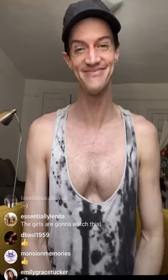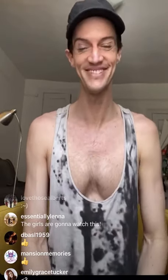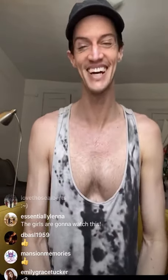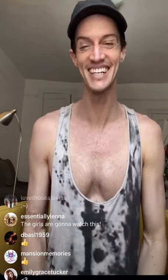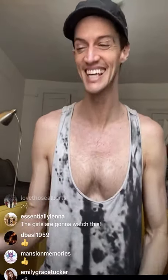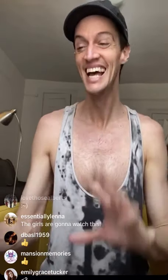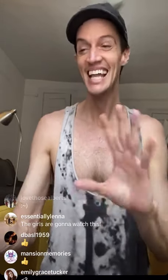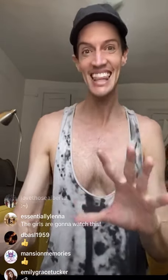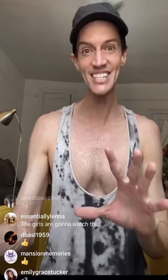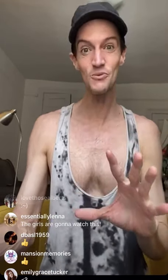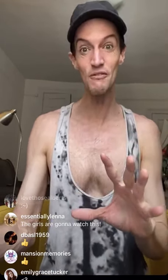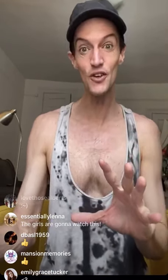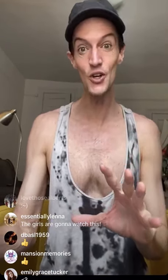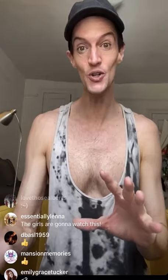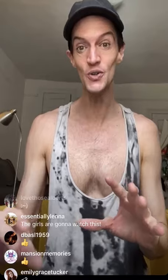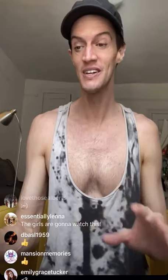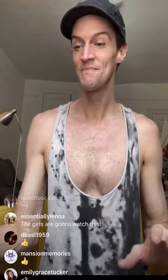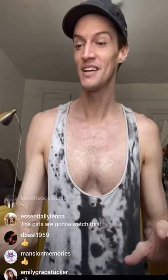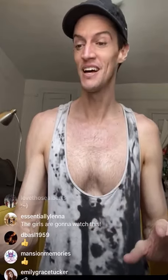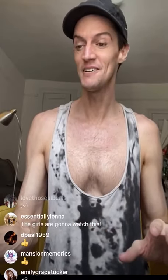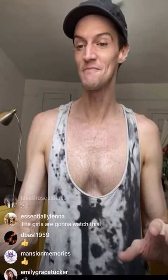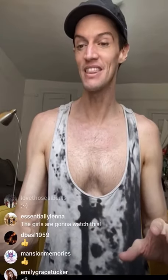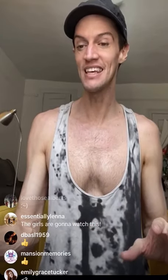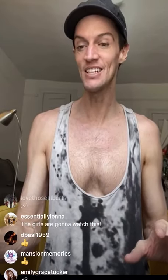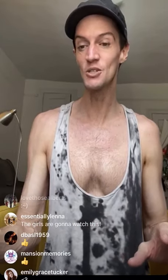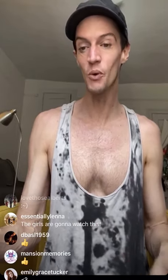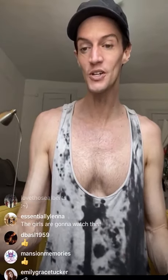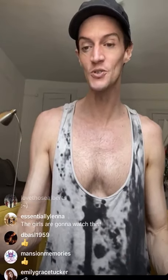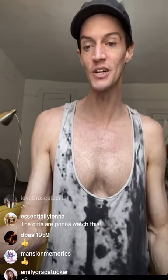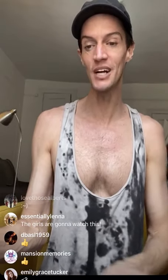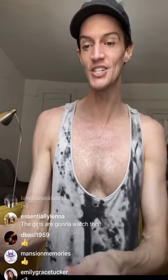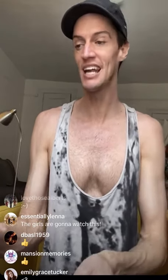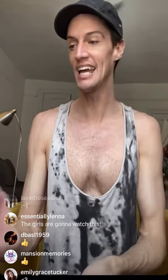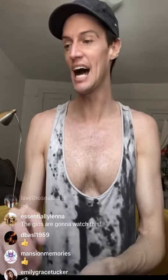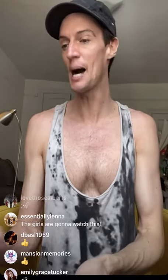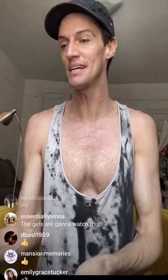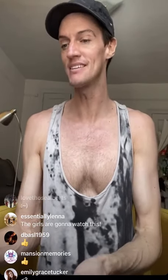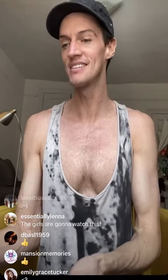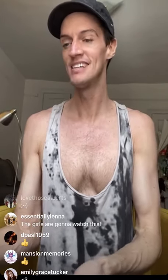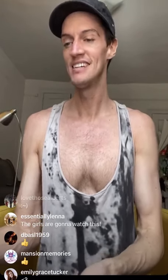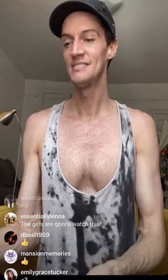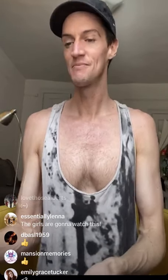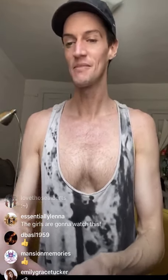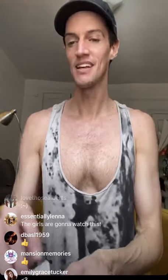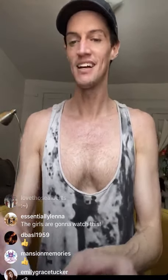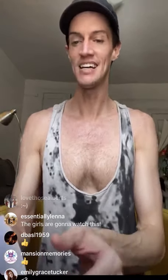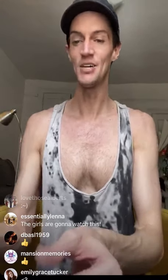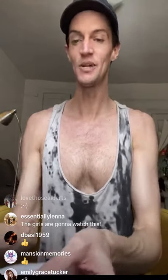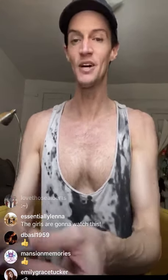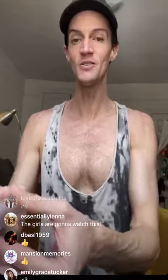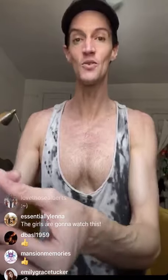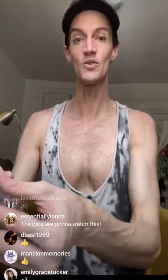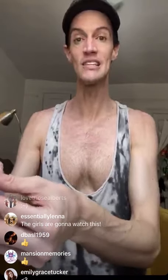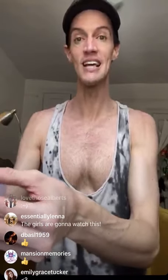Nice. Let's review the sports, recreation, and hobbies. Here we go. The sign